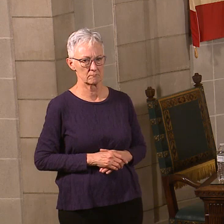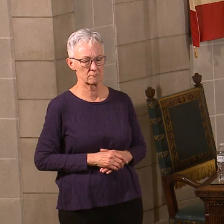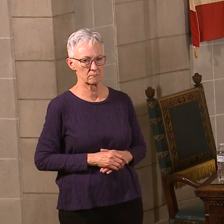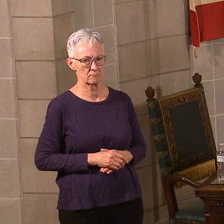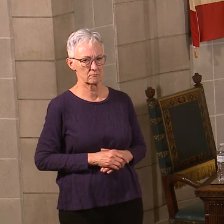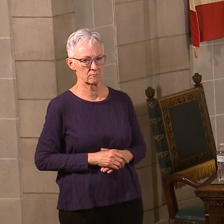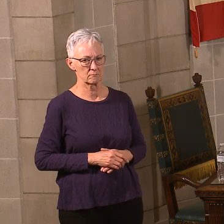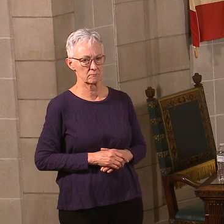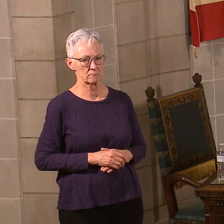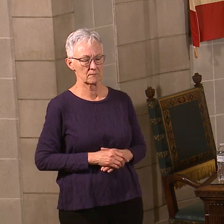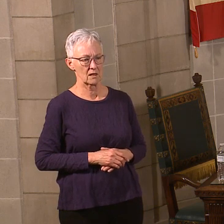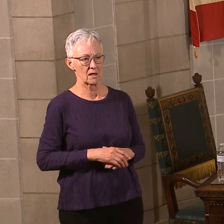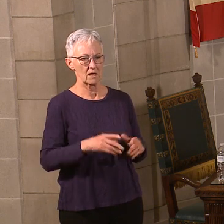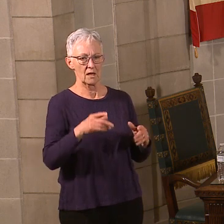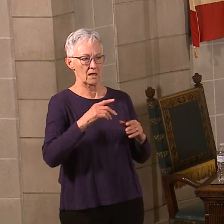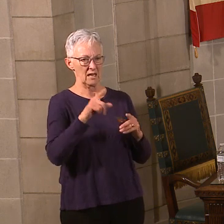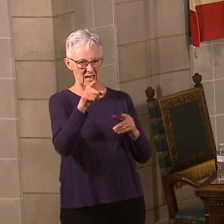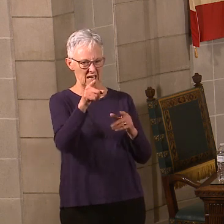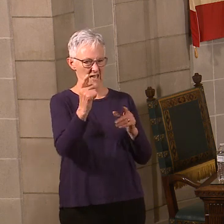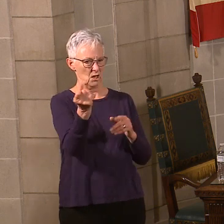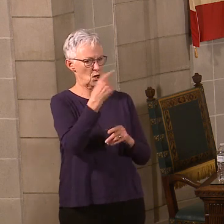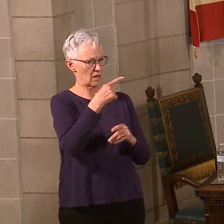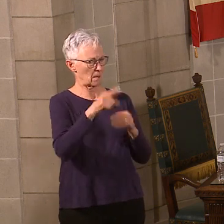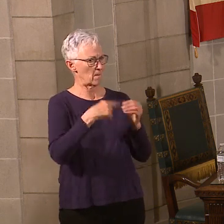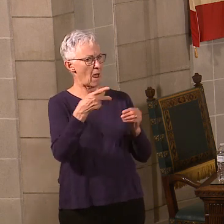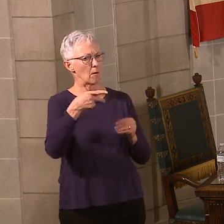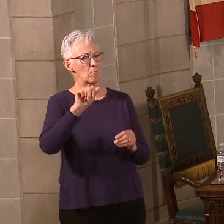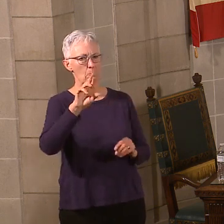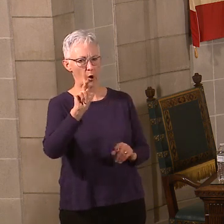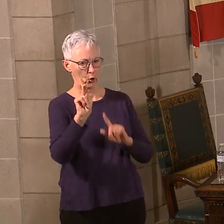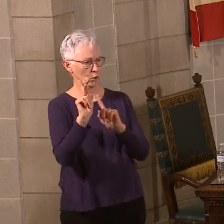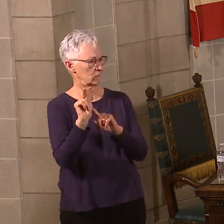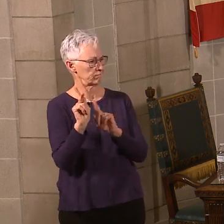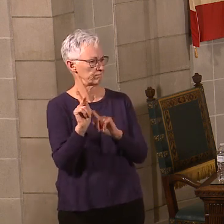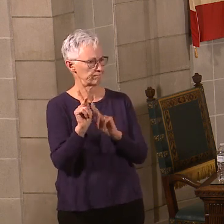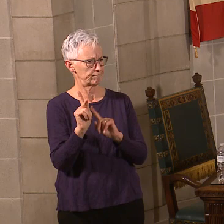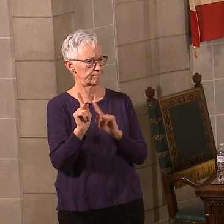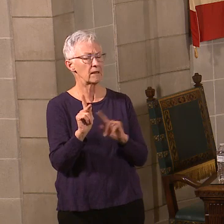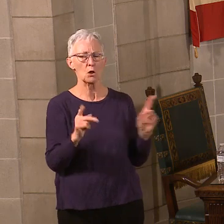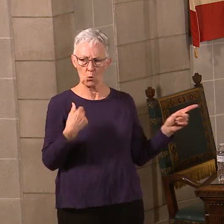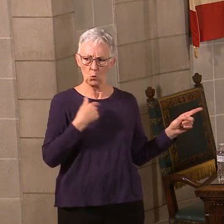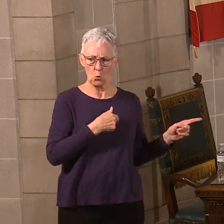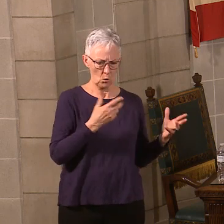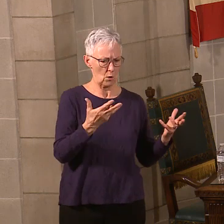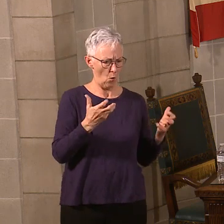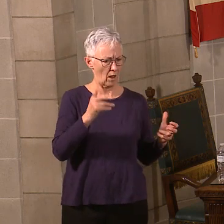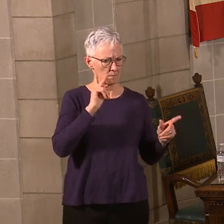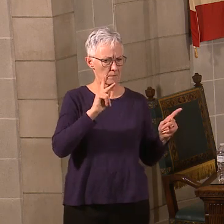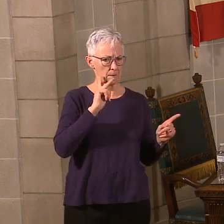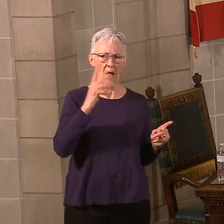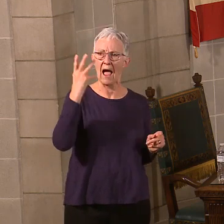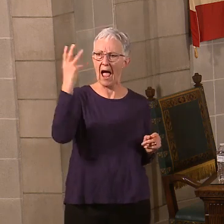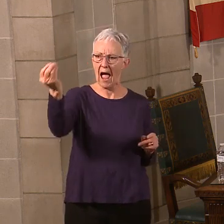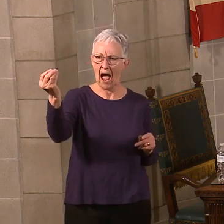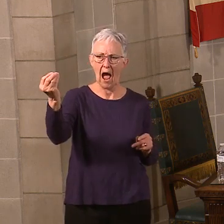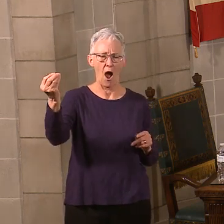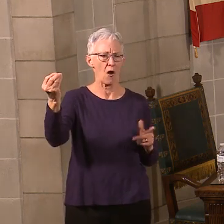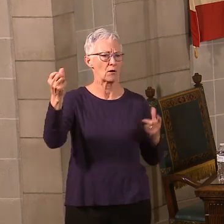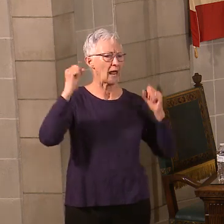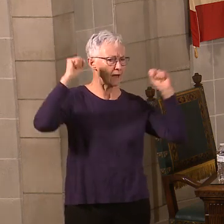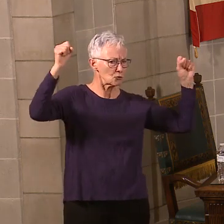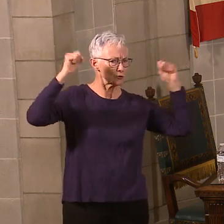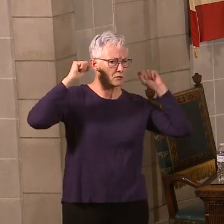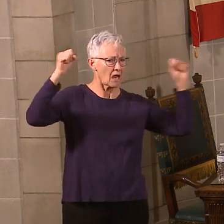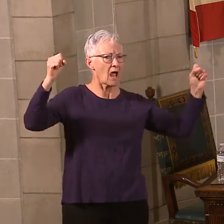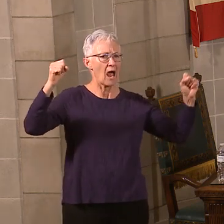well? Well, when it comes to going to parks, we want people to go outside and get exercise, get some sunshine. It was a nice day yesterday. I went out for a walk with my